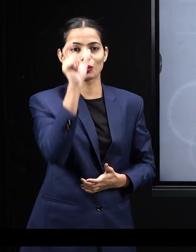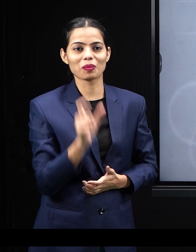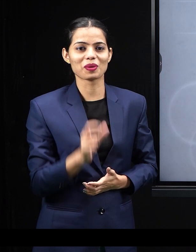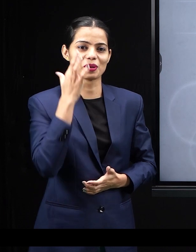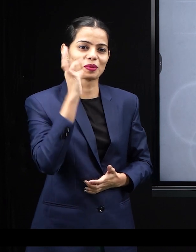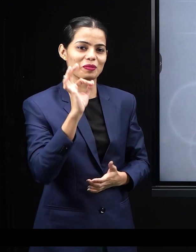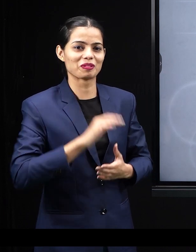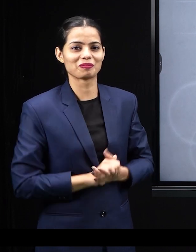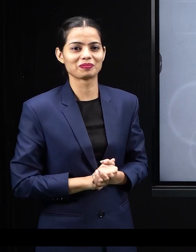Keywords: